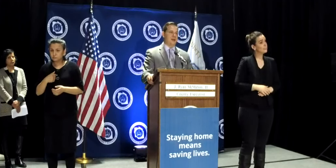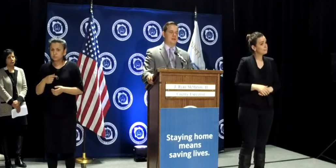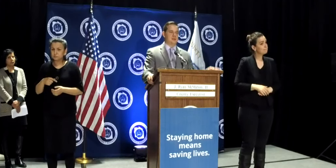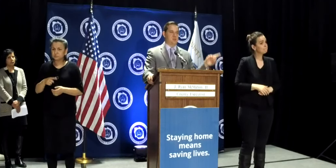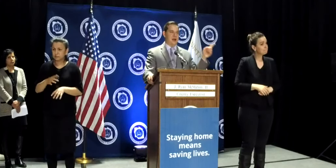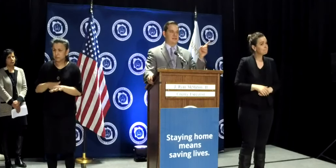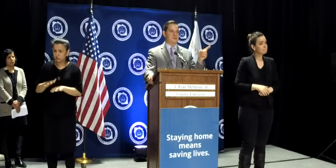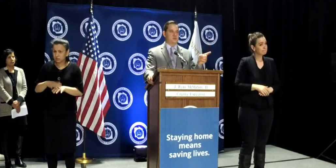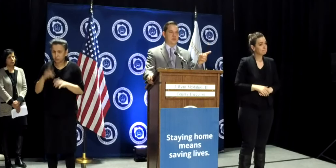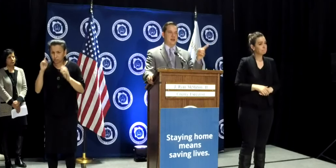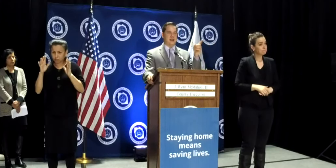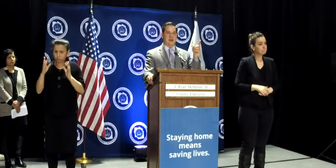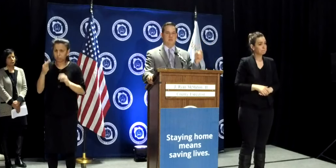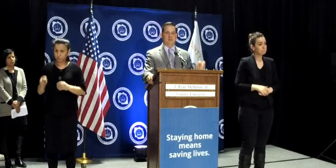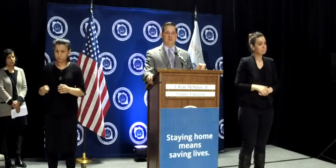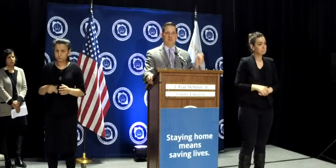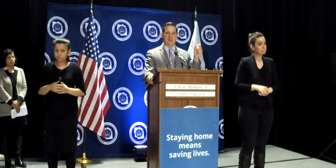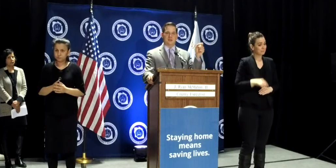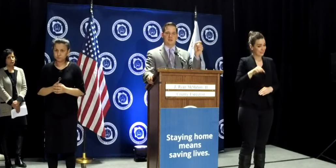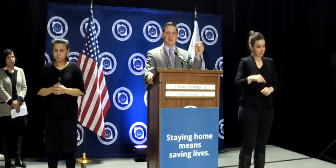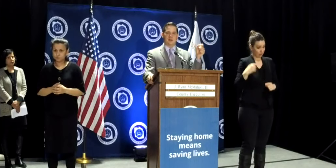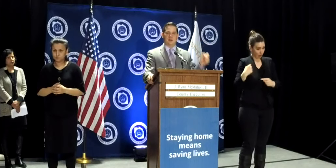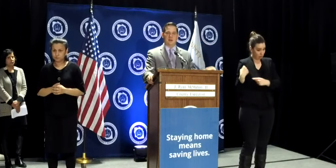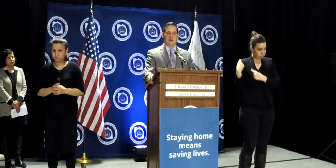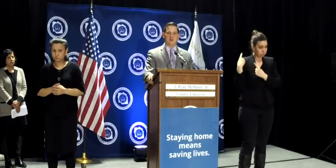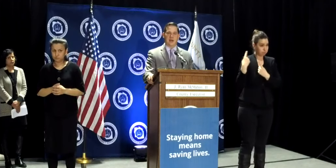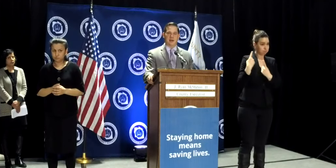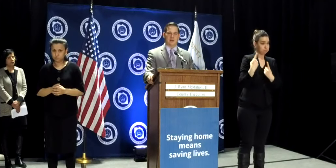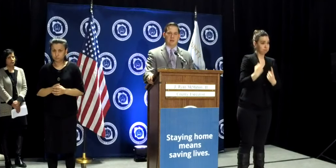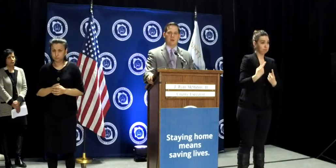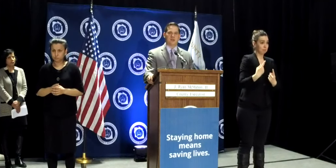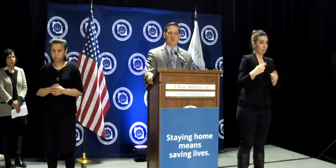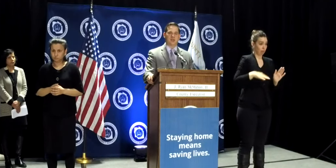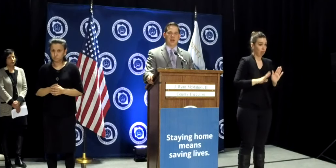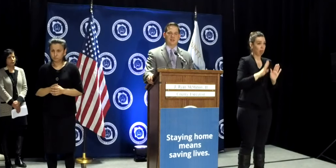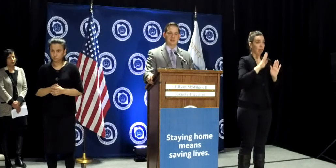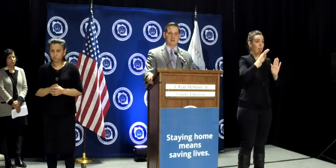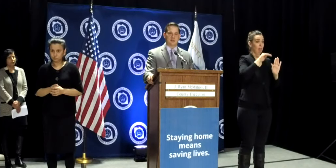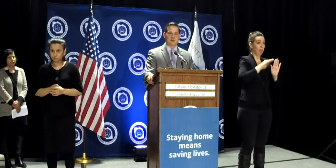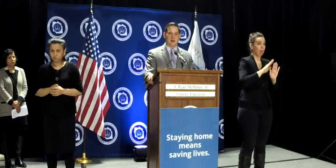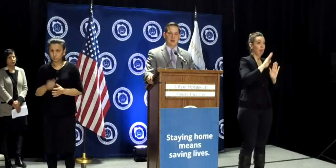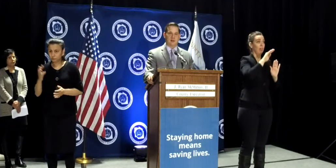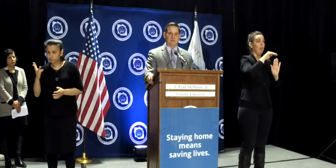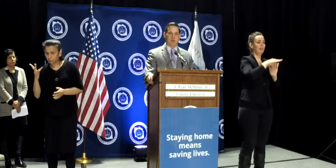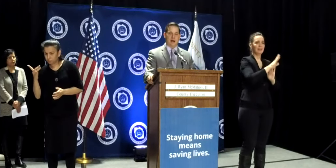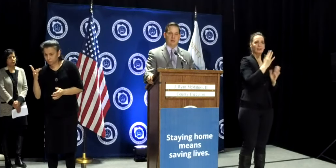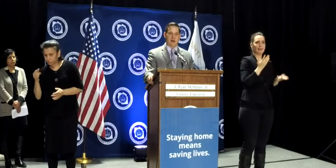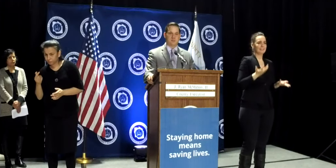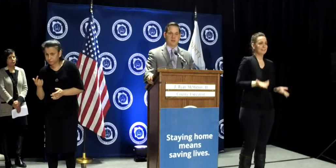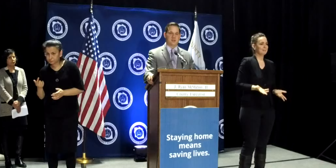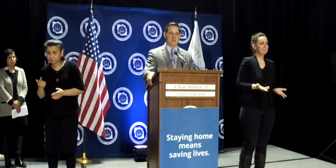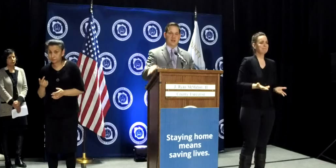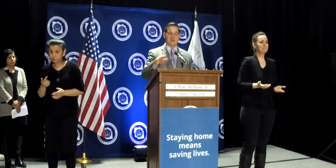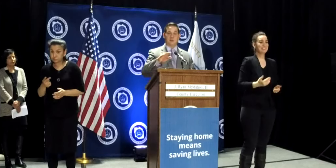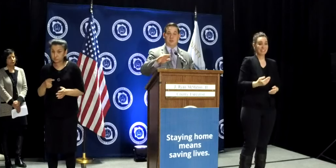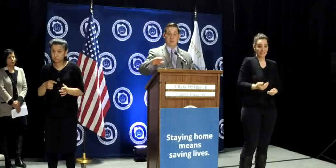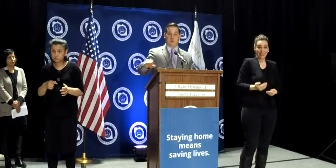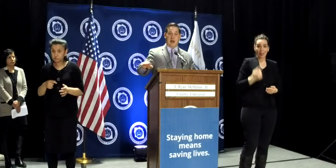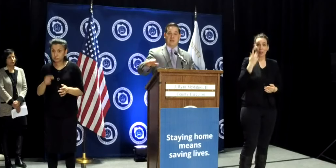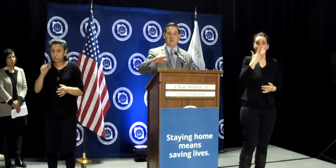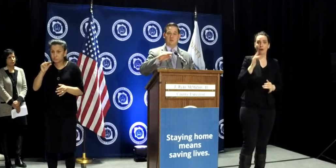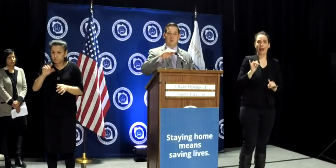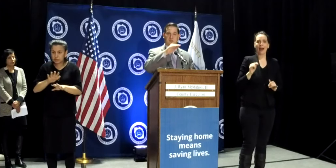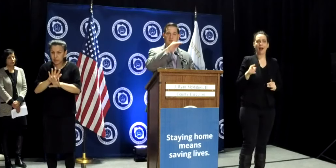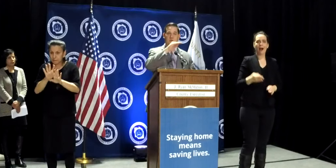We've had in this process, we've kind of had peaks of data that might suggest progress, might suggest some of the